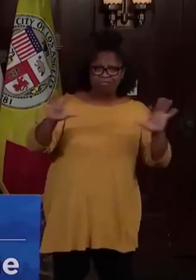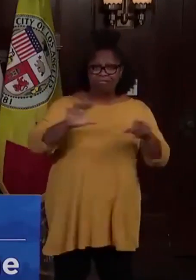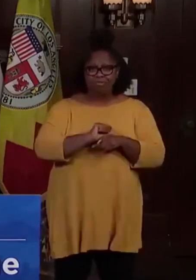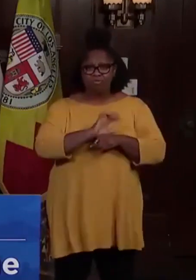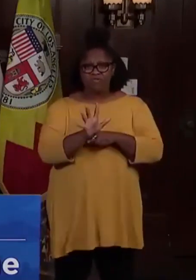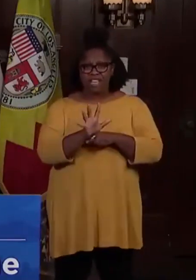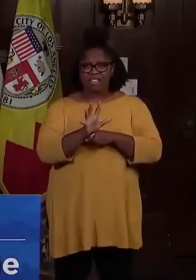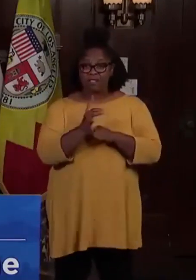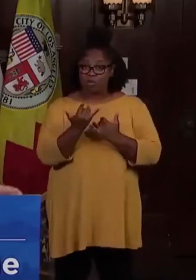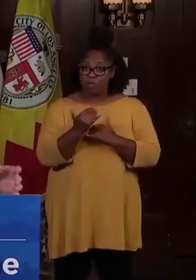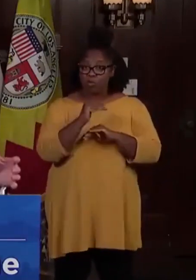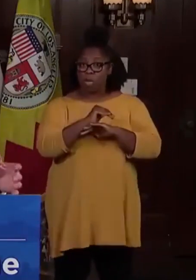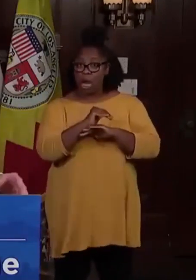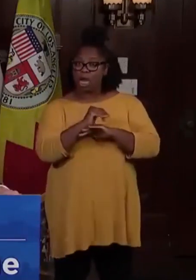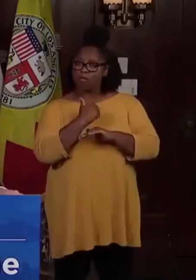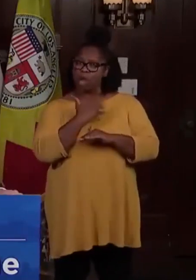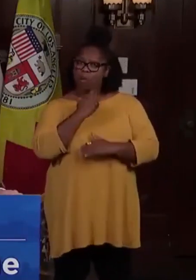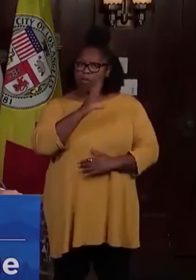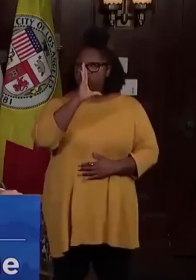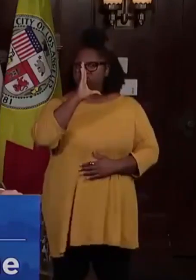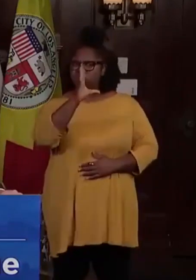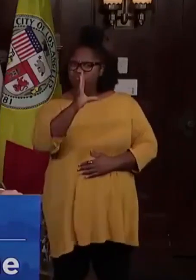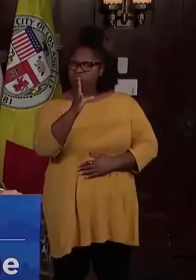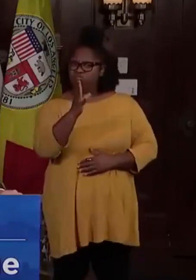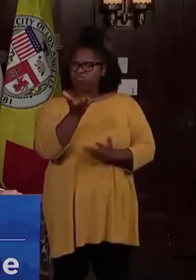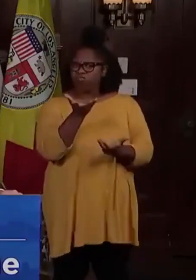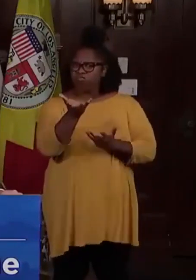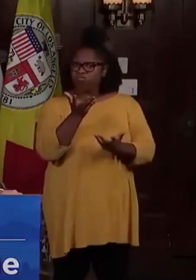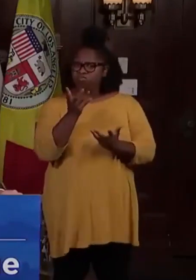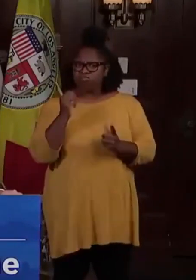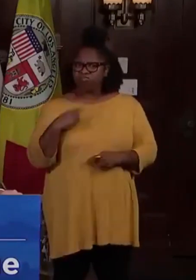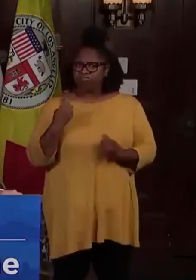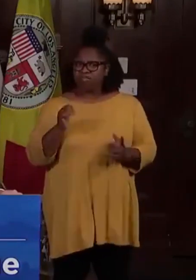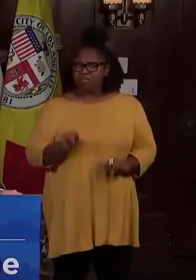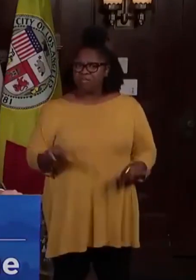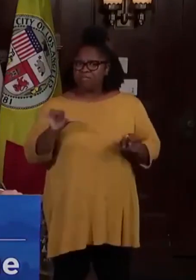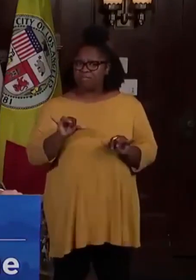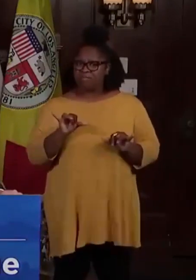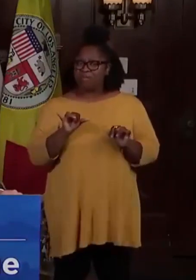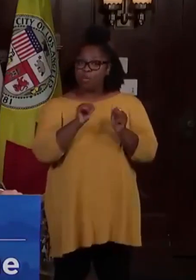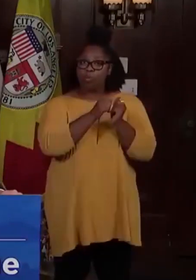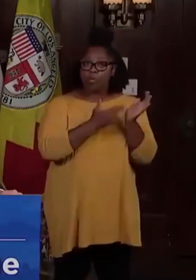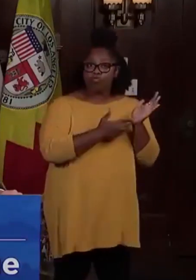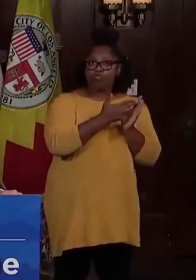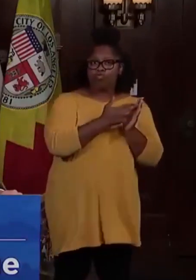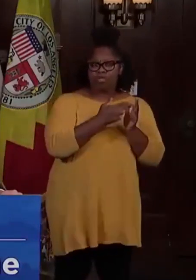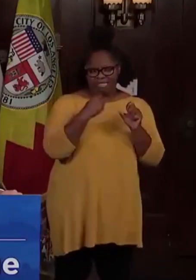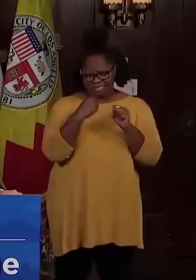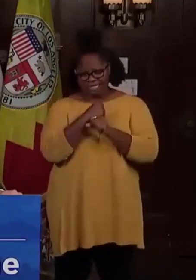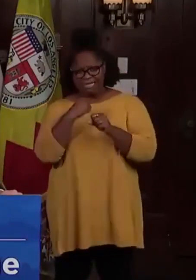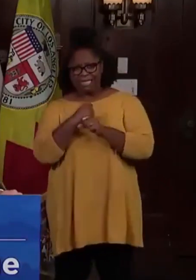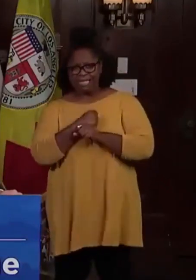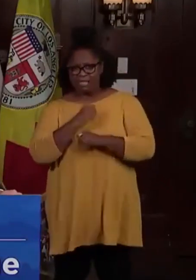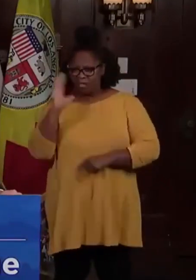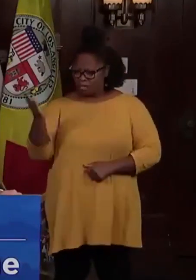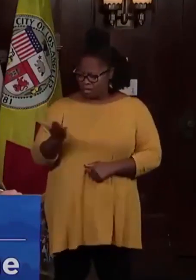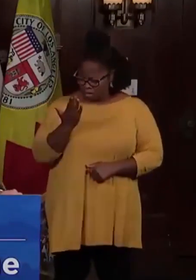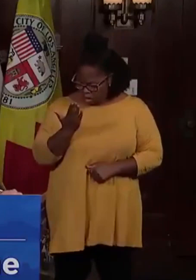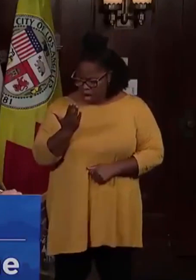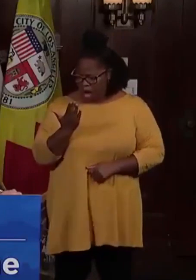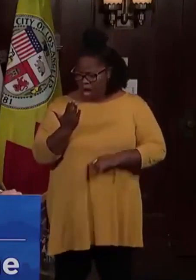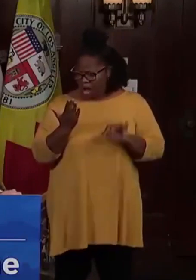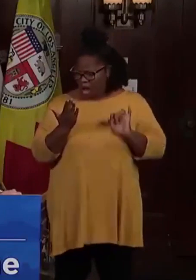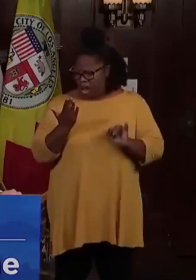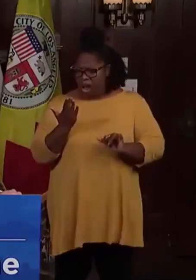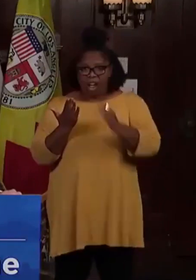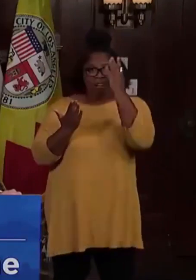to speak, as always, to you candidly, with the truths and the statistics that I get as soon as I get them, to share